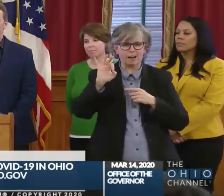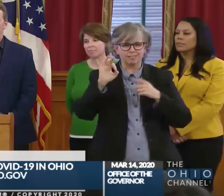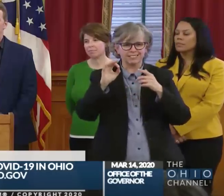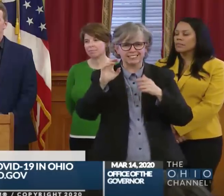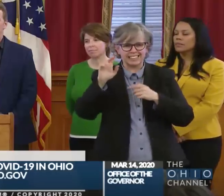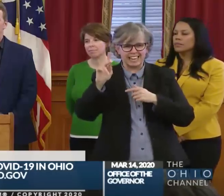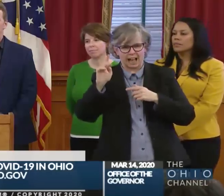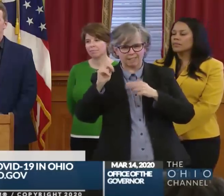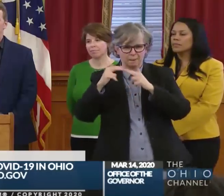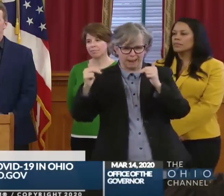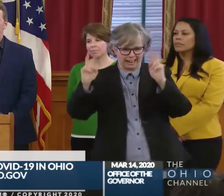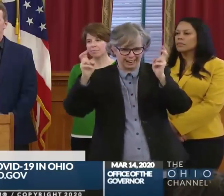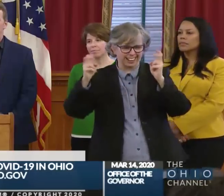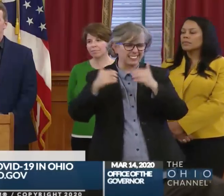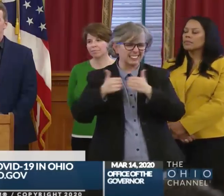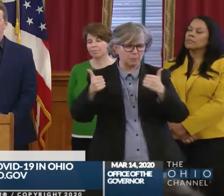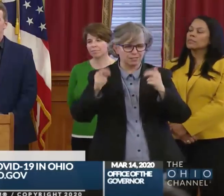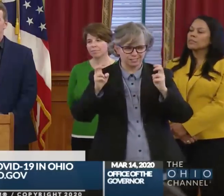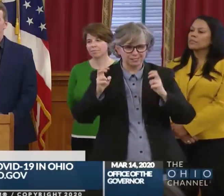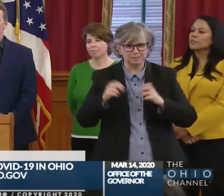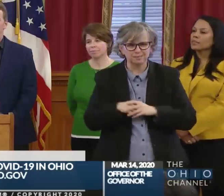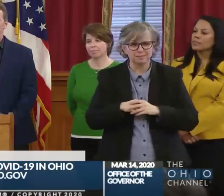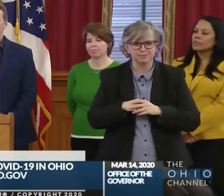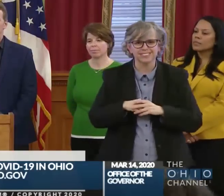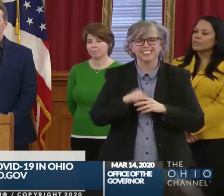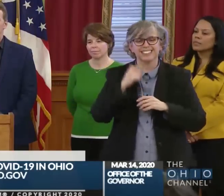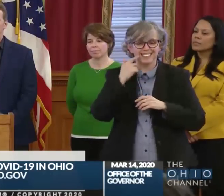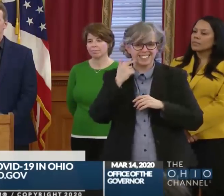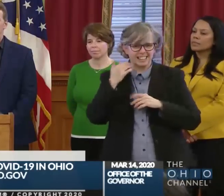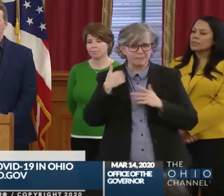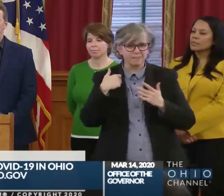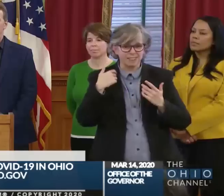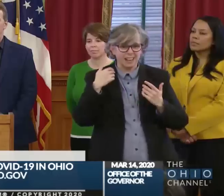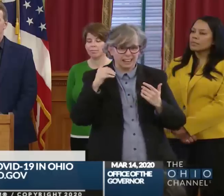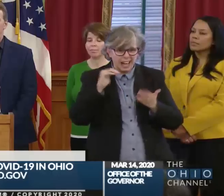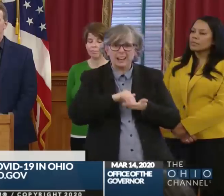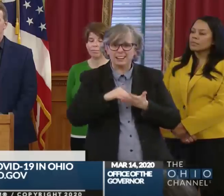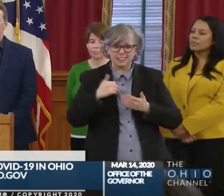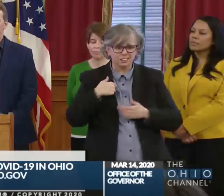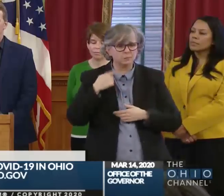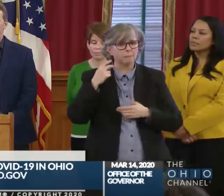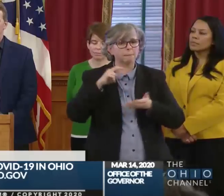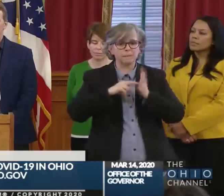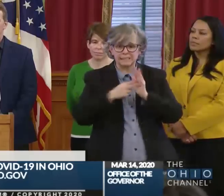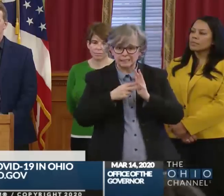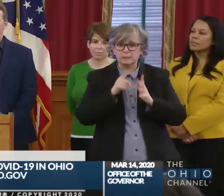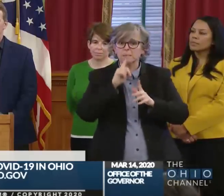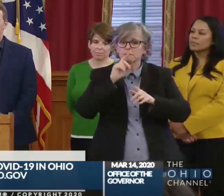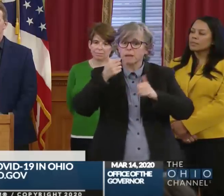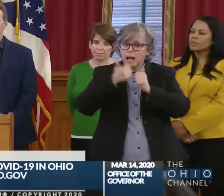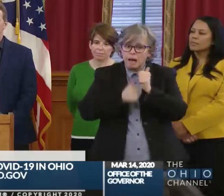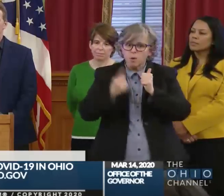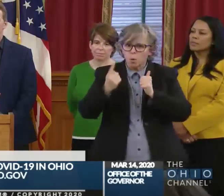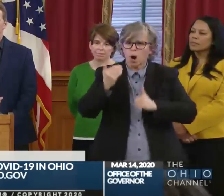healthy, again, I drove home last night and was eerily quiet on the streets, and you're thinking, I'm